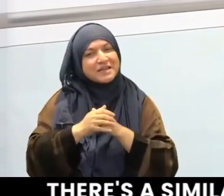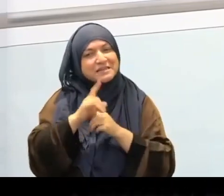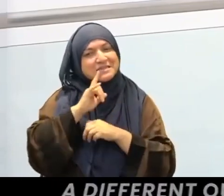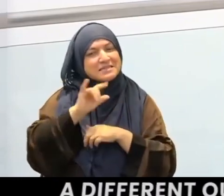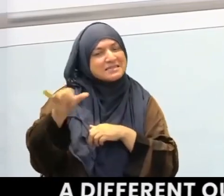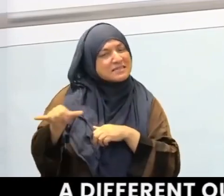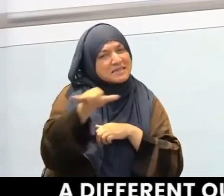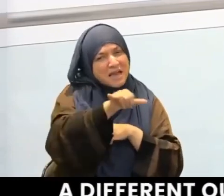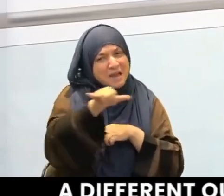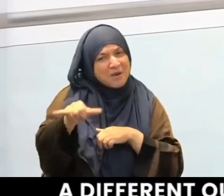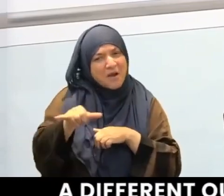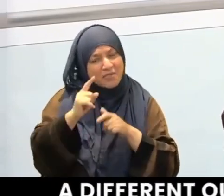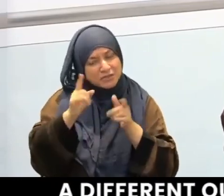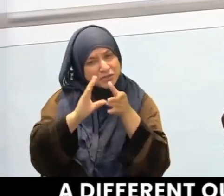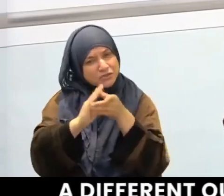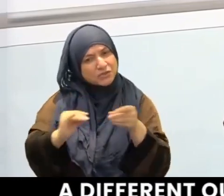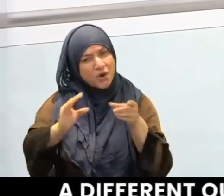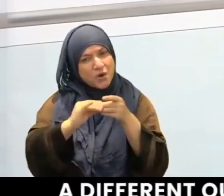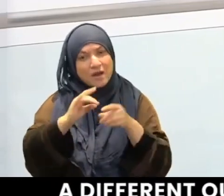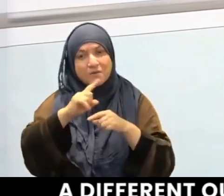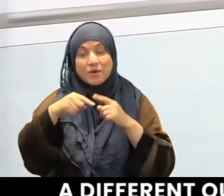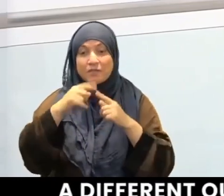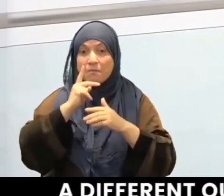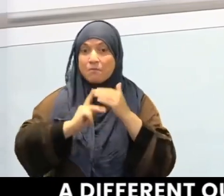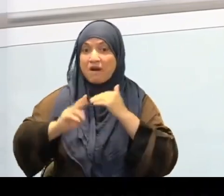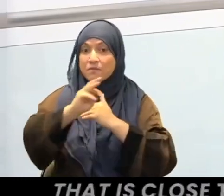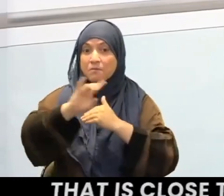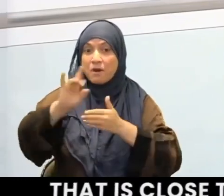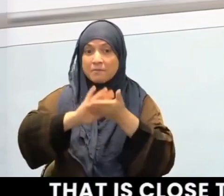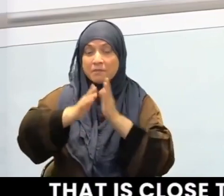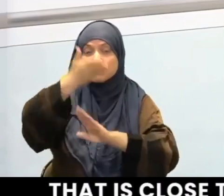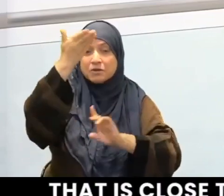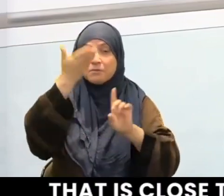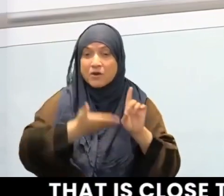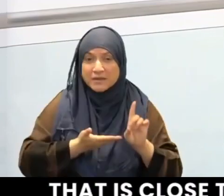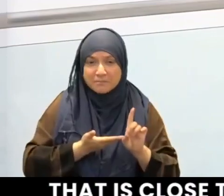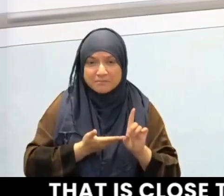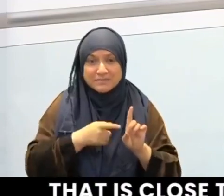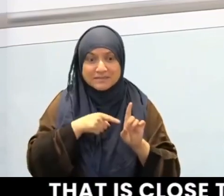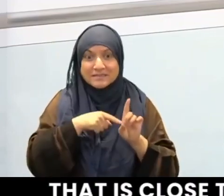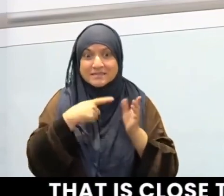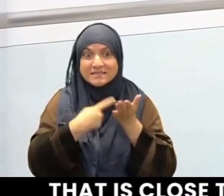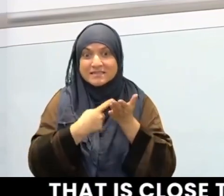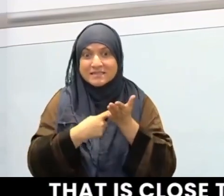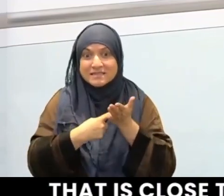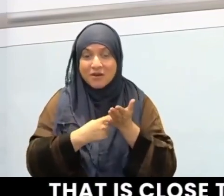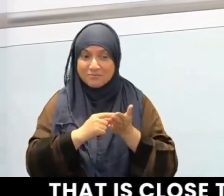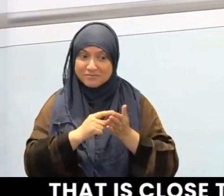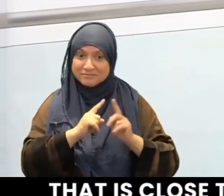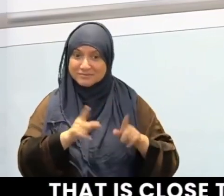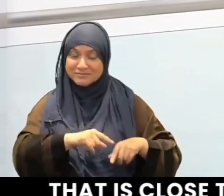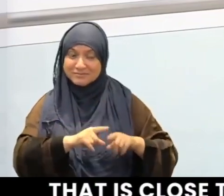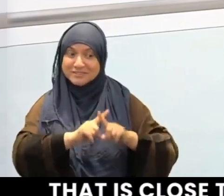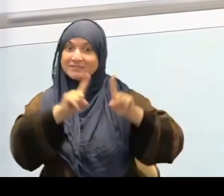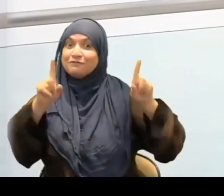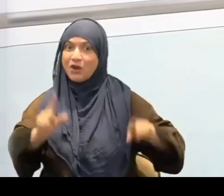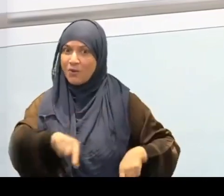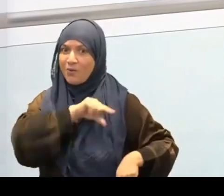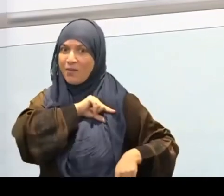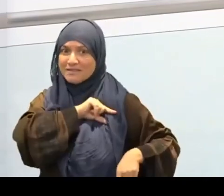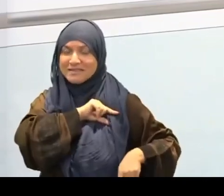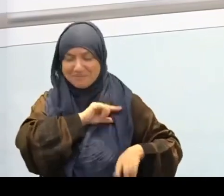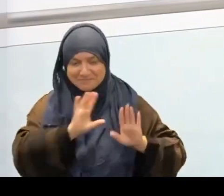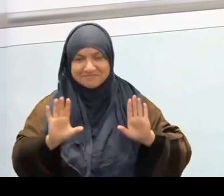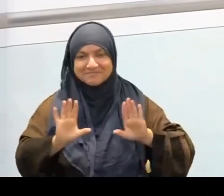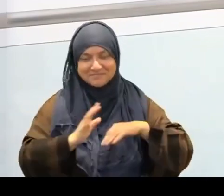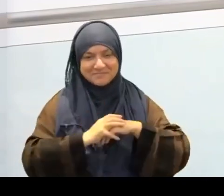about a different quality. And it's the only narration that is close to this one in terms of a quality that